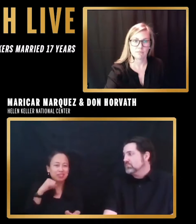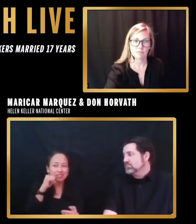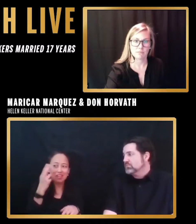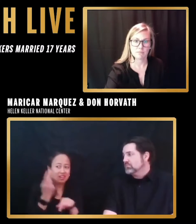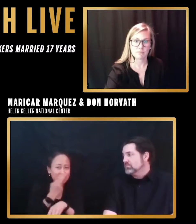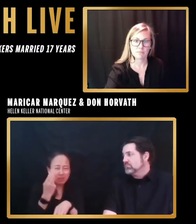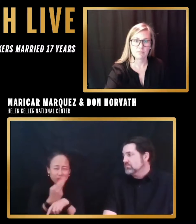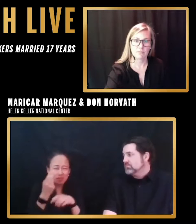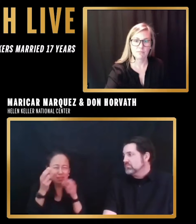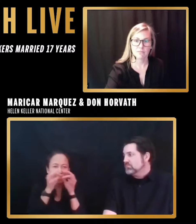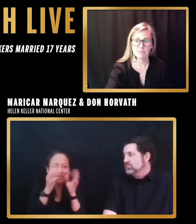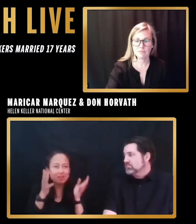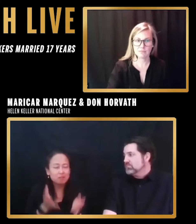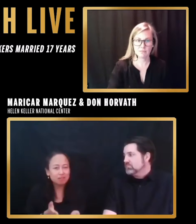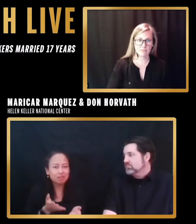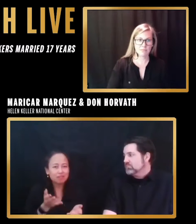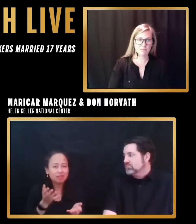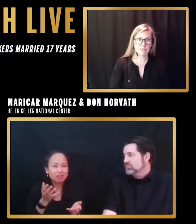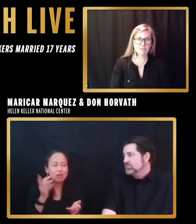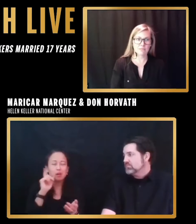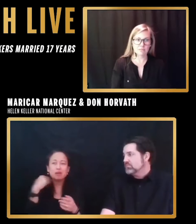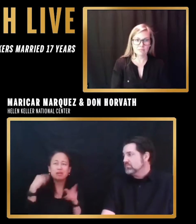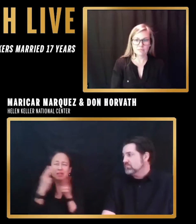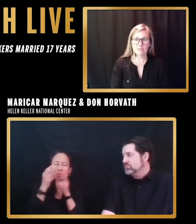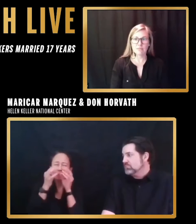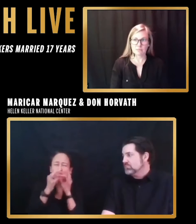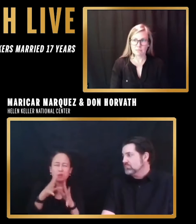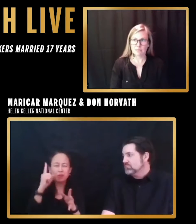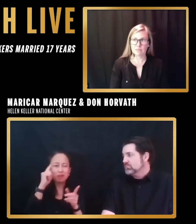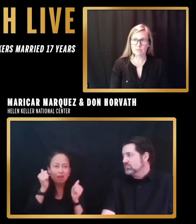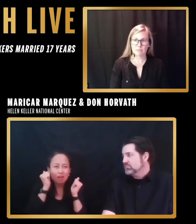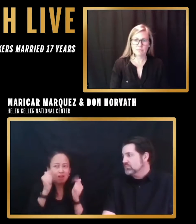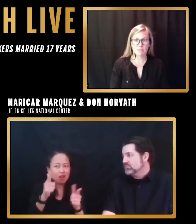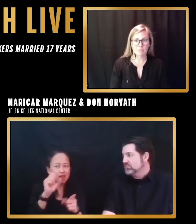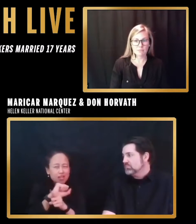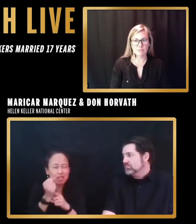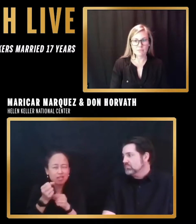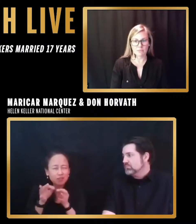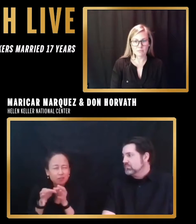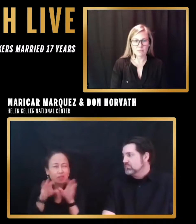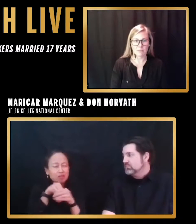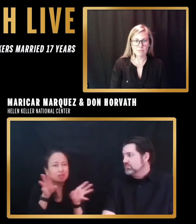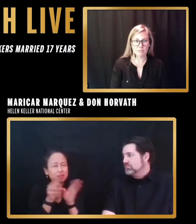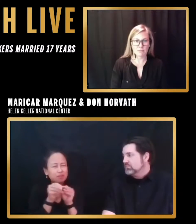every day when we're at Helen Keller National Center, but at home we haven't had those.